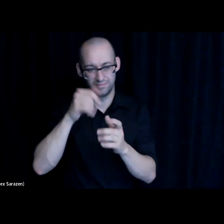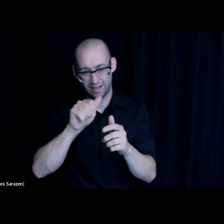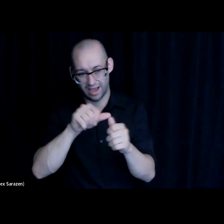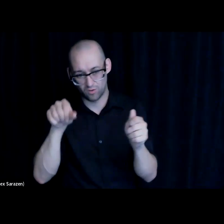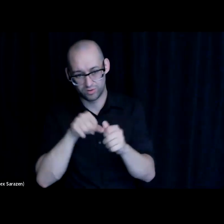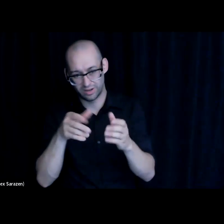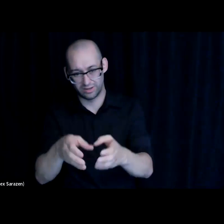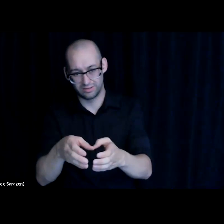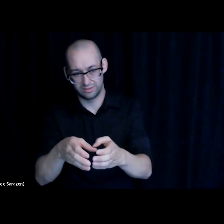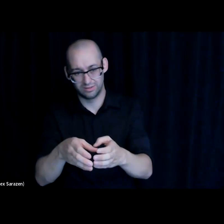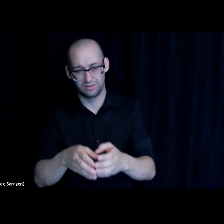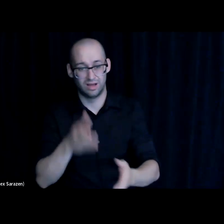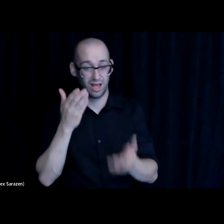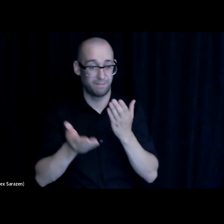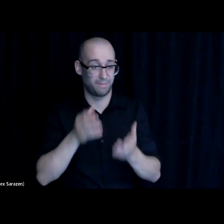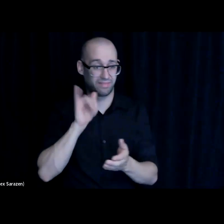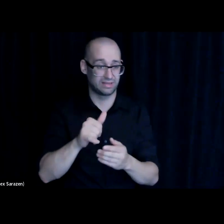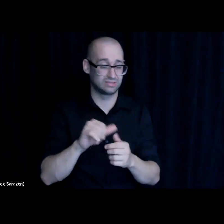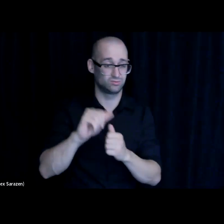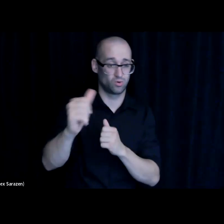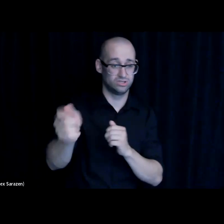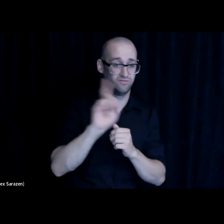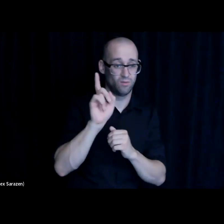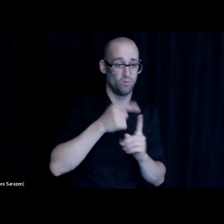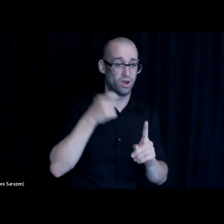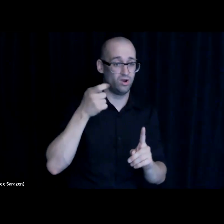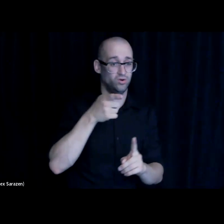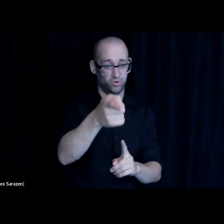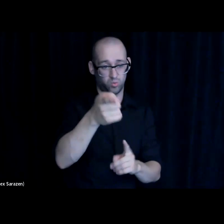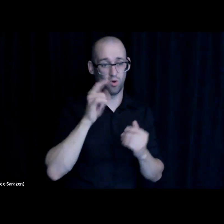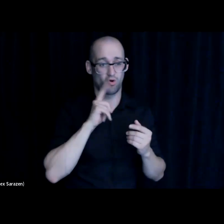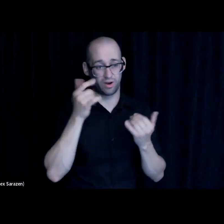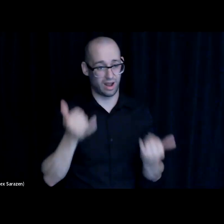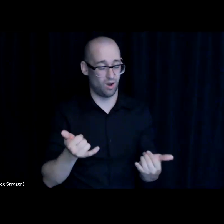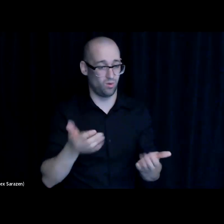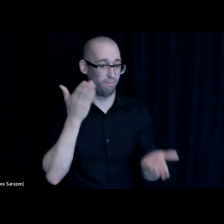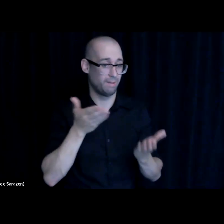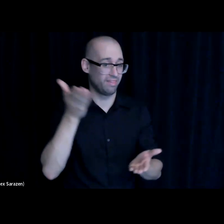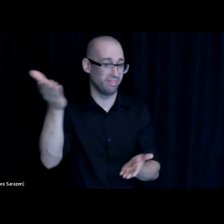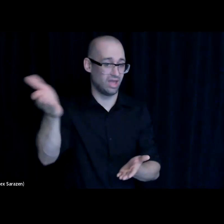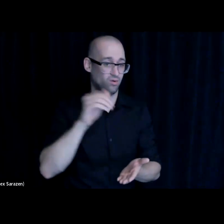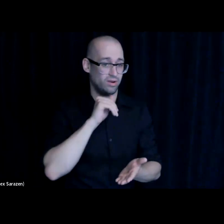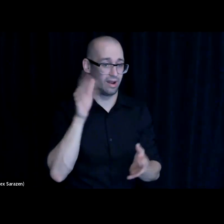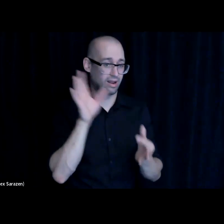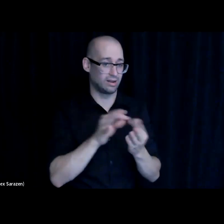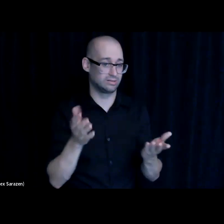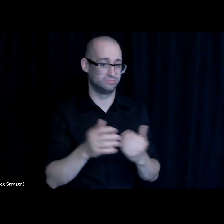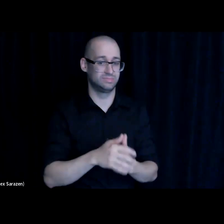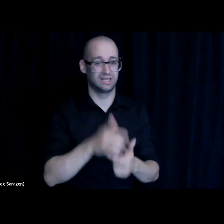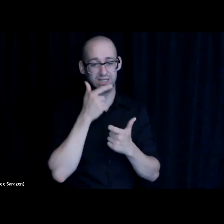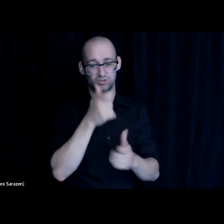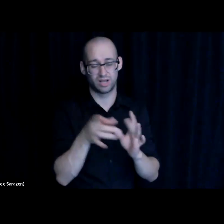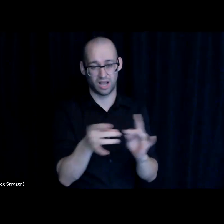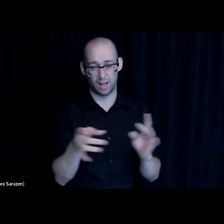the street from where we may be sitting. There might be a location that's not connected. This is an interesting comment we heard from quite a